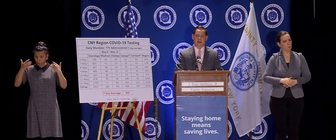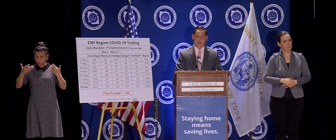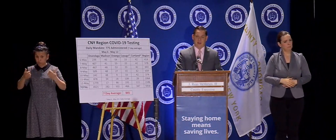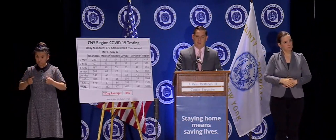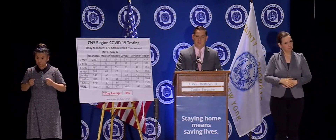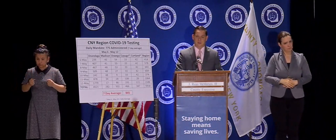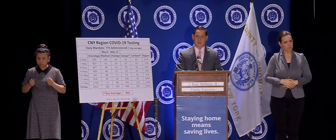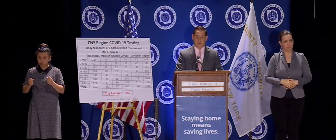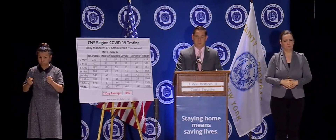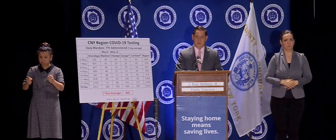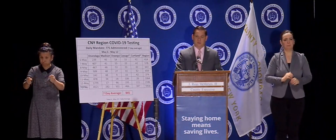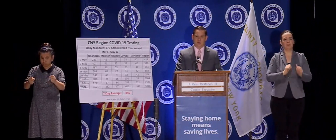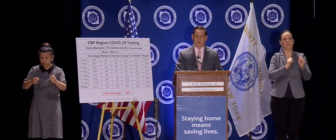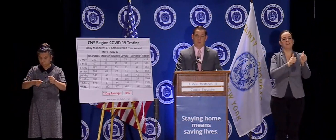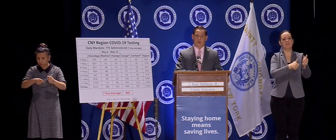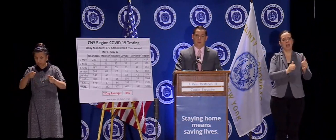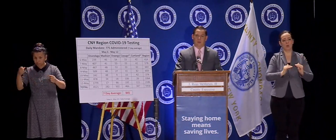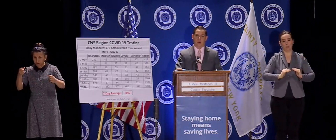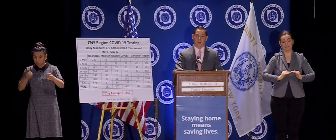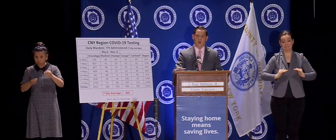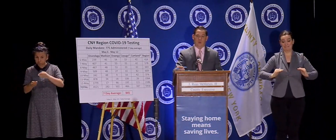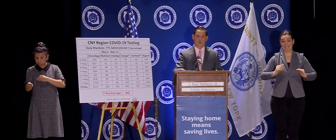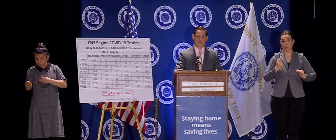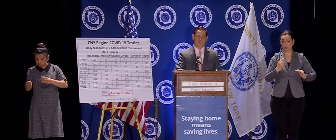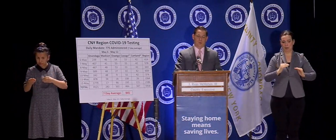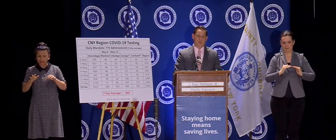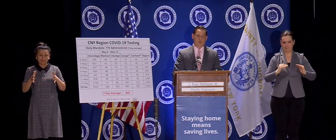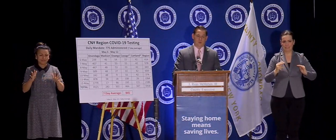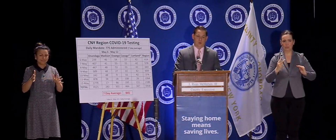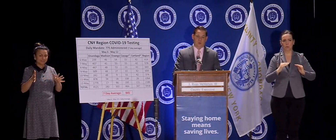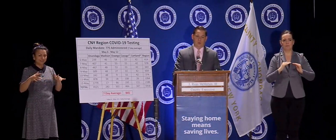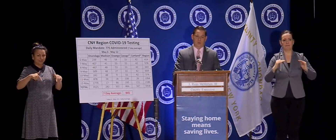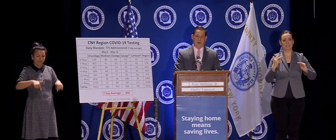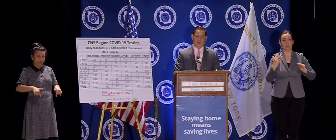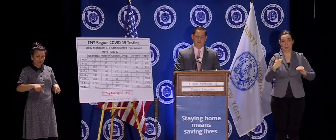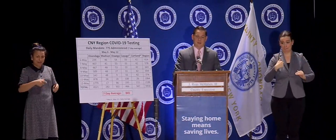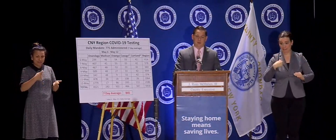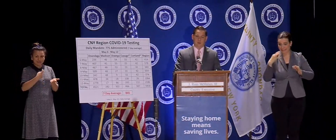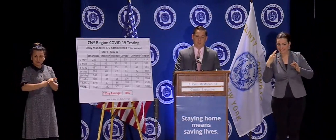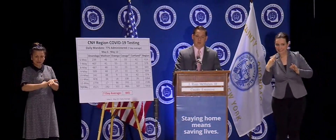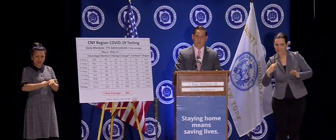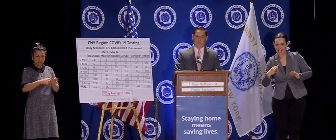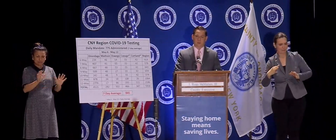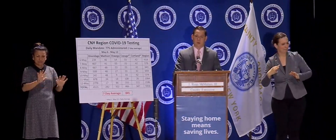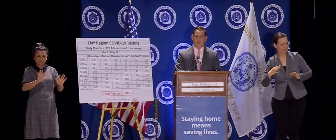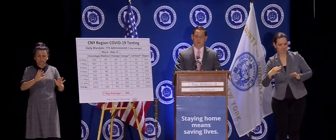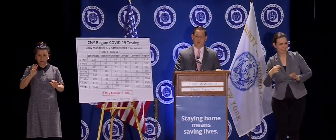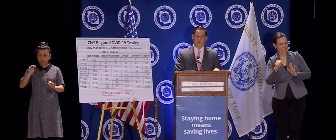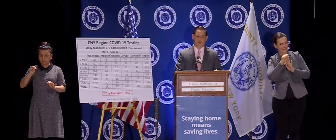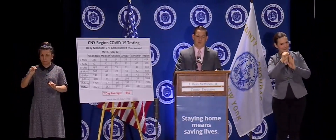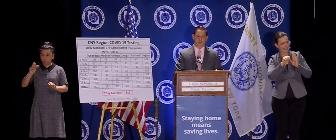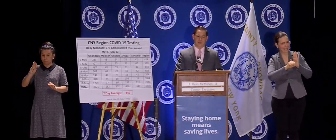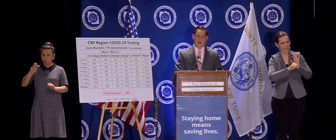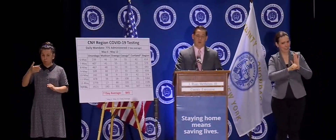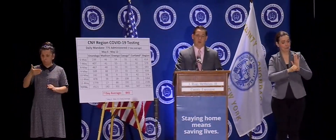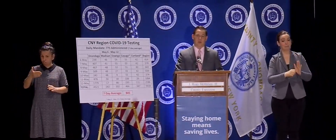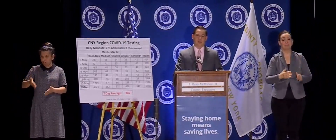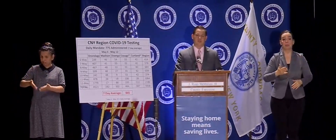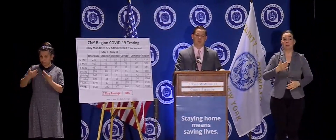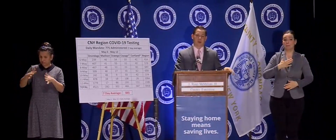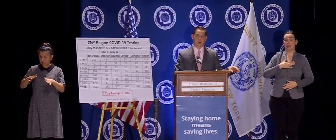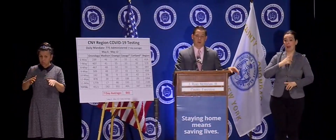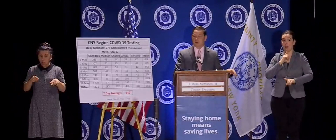phased-in guidelines determine when the mall can open. So my executive order keeping the malls closed is